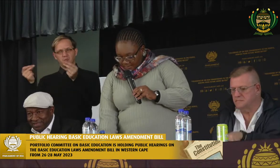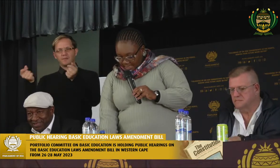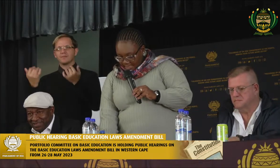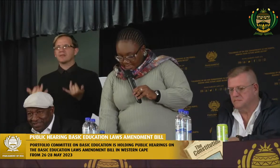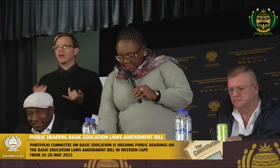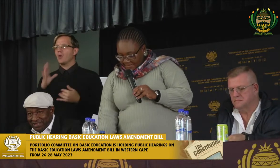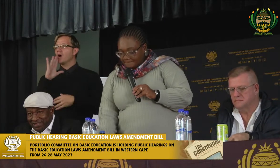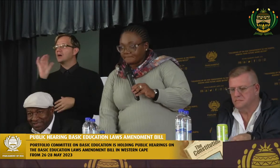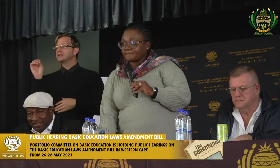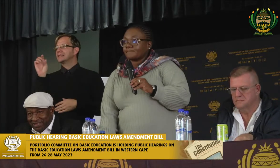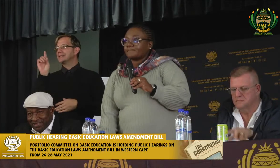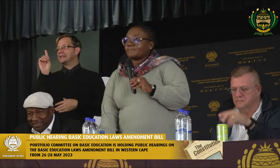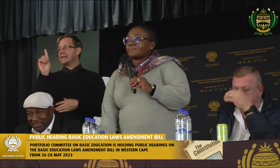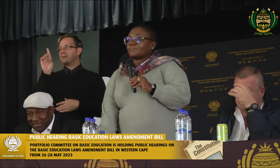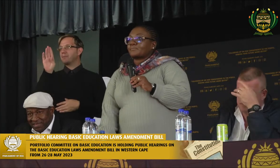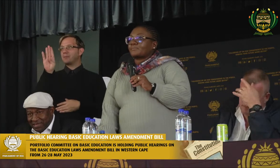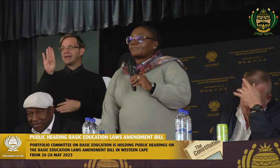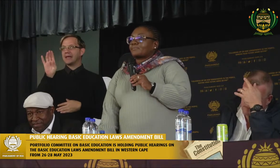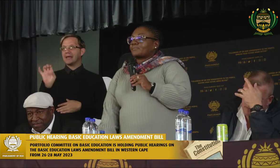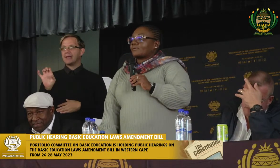somebody from DBE